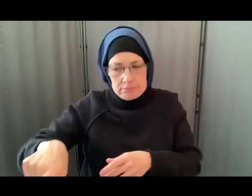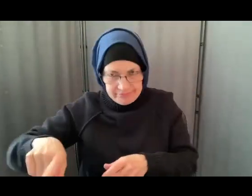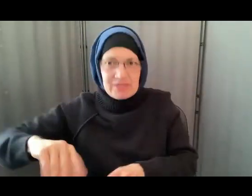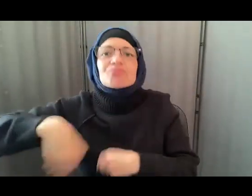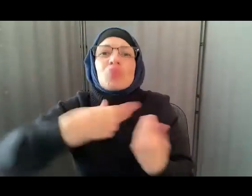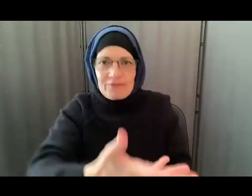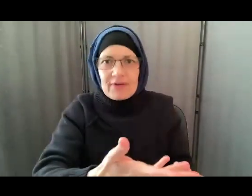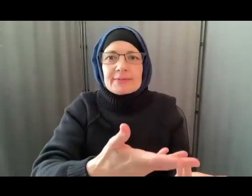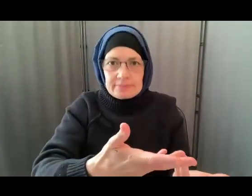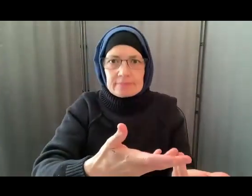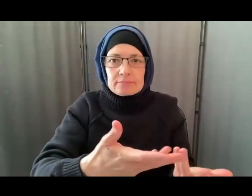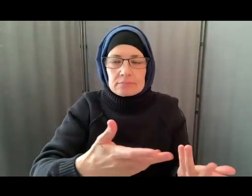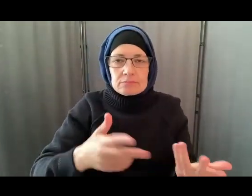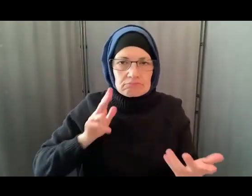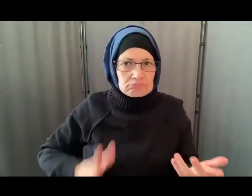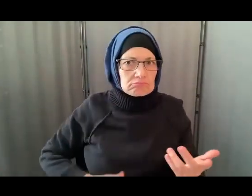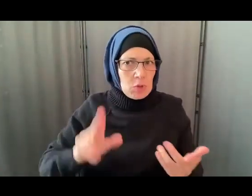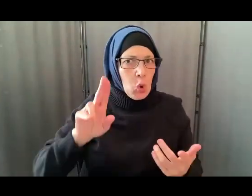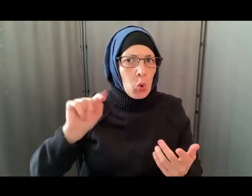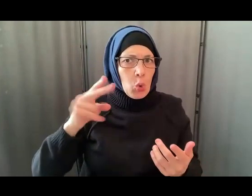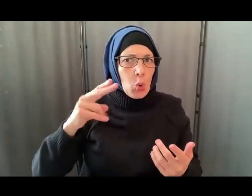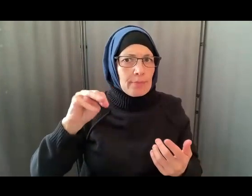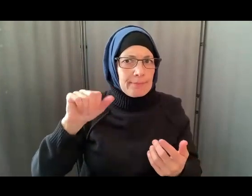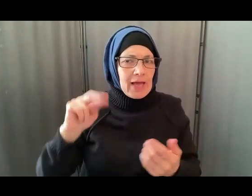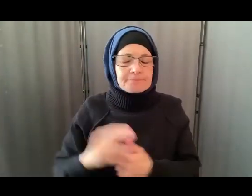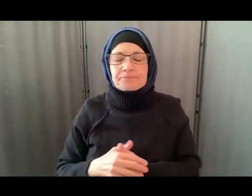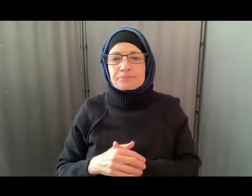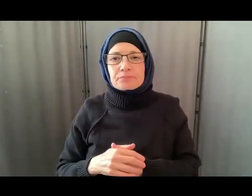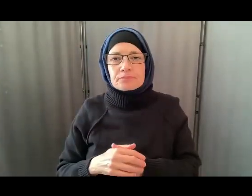So much so that the Prophet, peace be upon him,